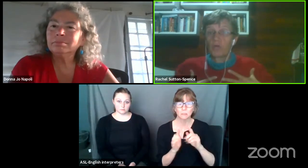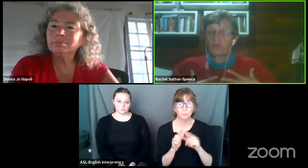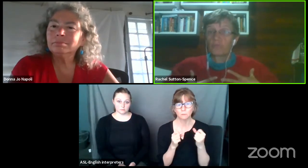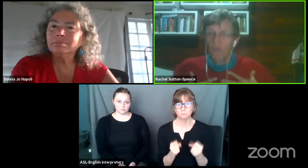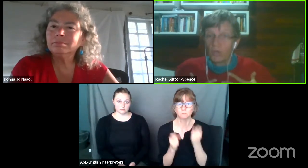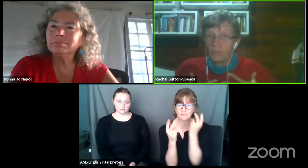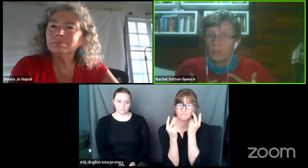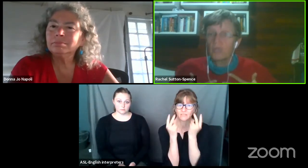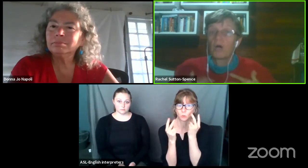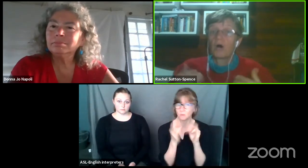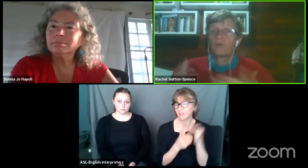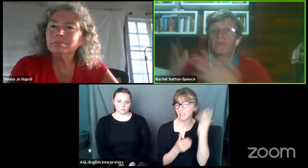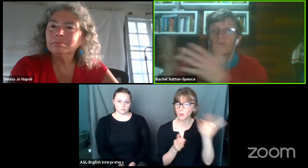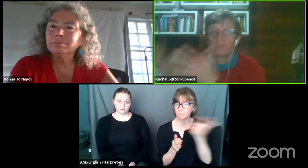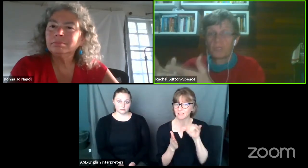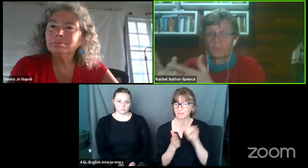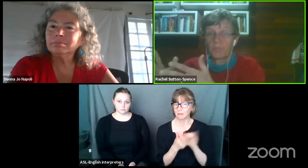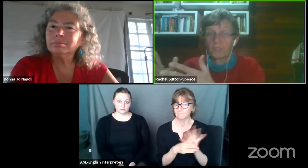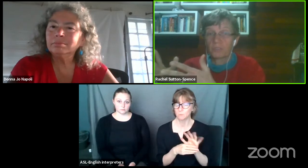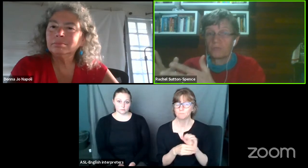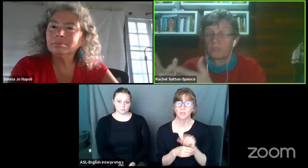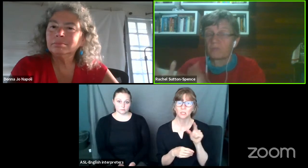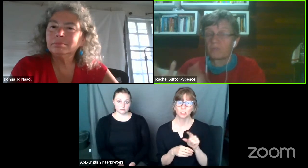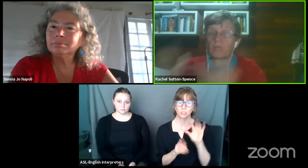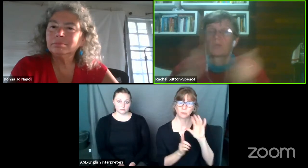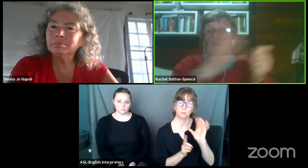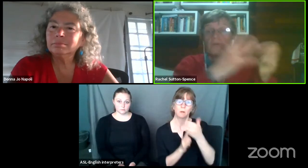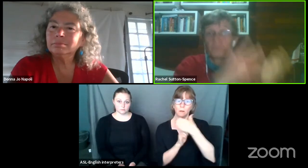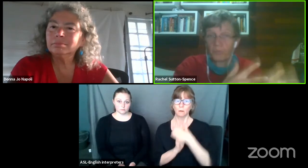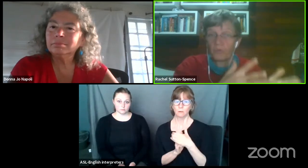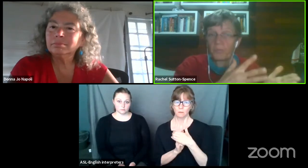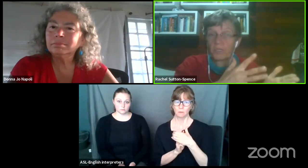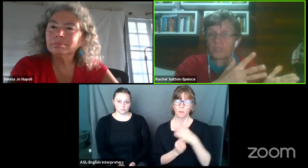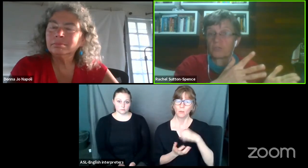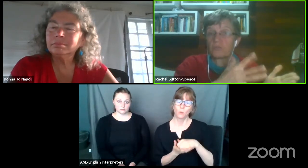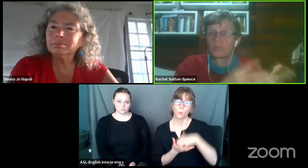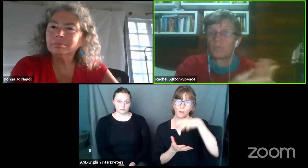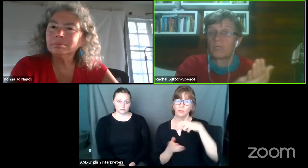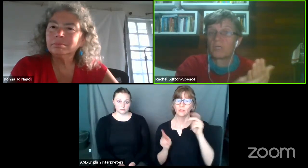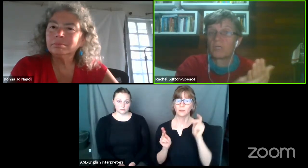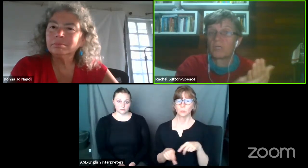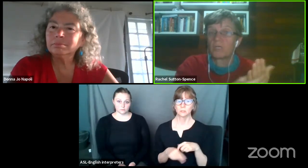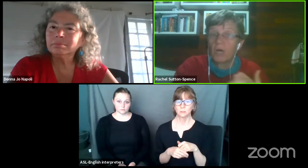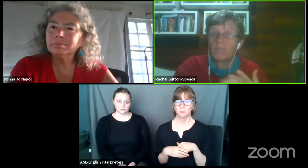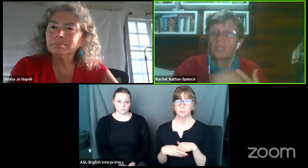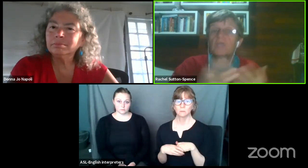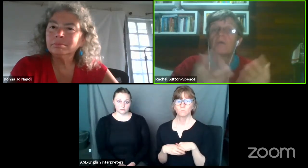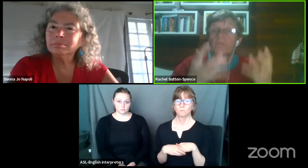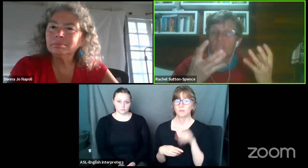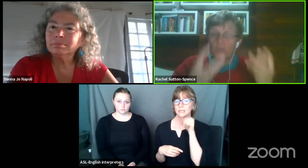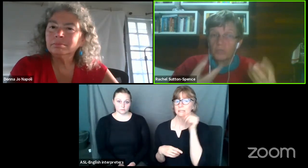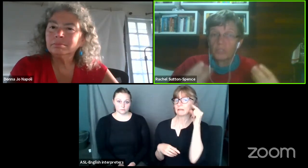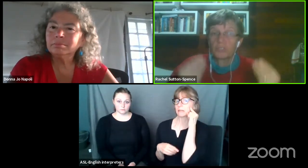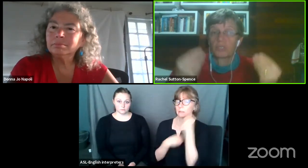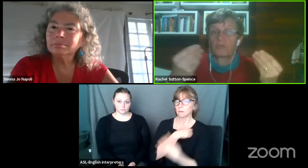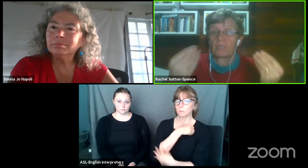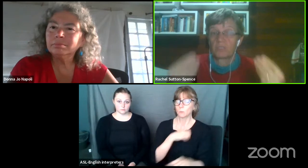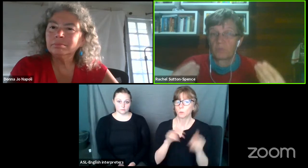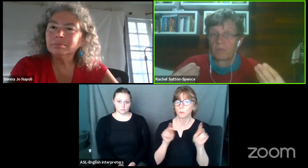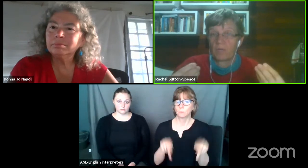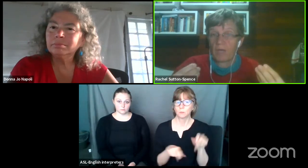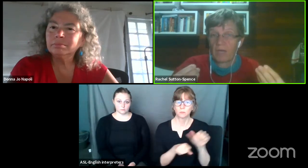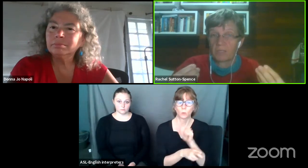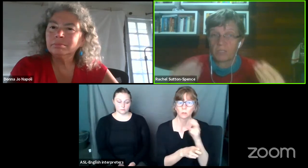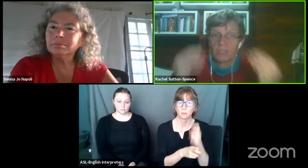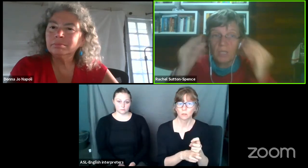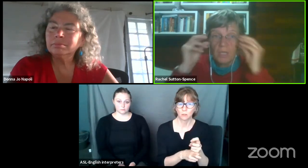took on the role of the rich person who didn't think, of the poor person who was working so hard, but she also showed things with